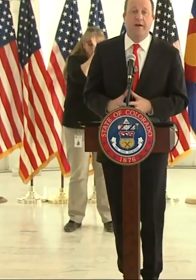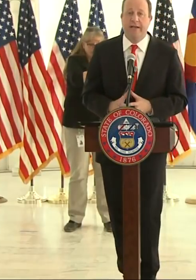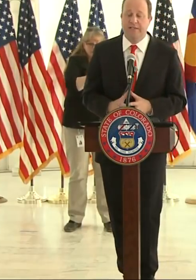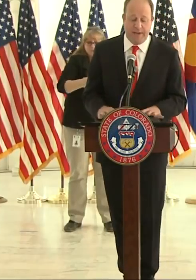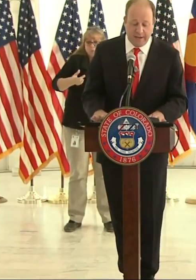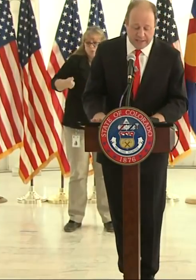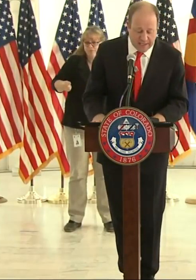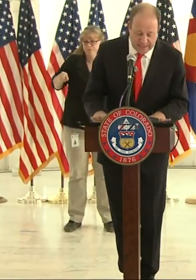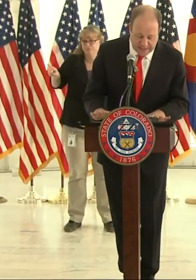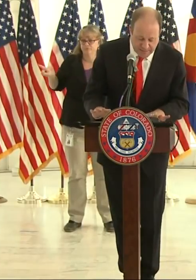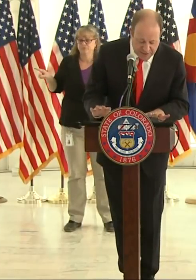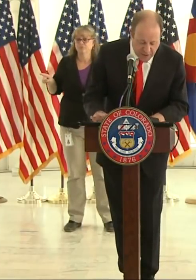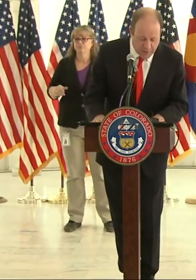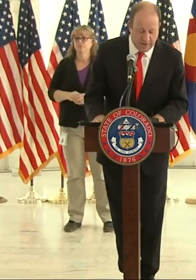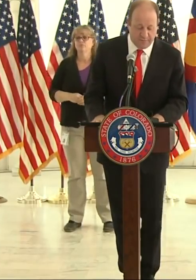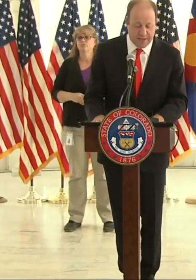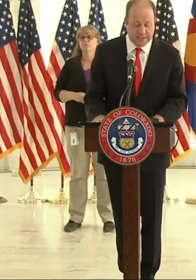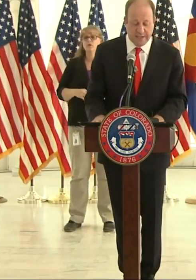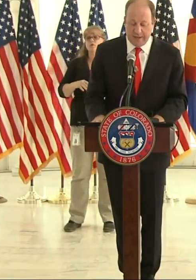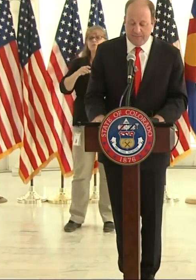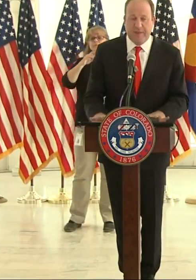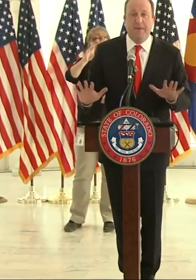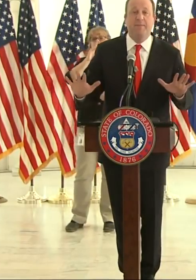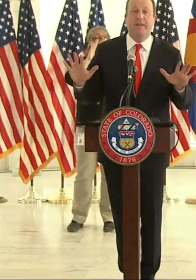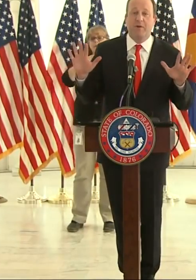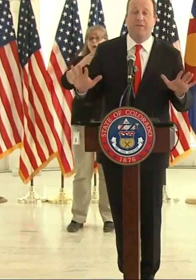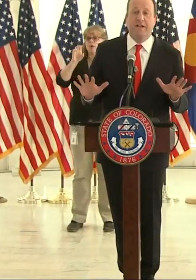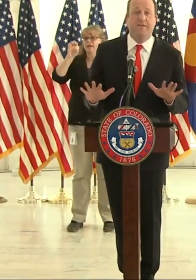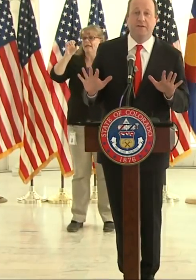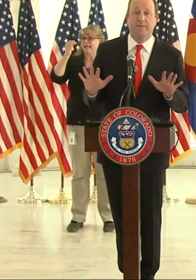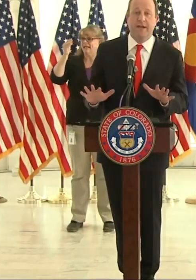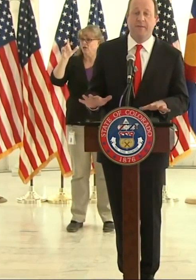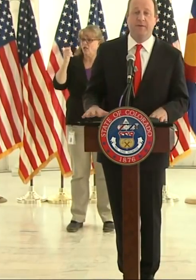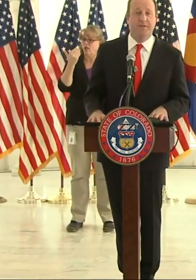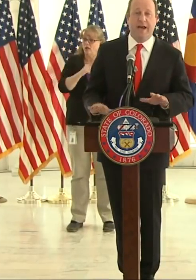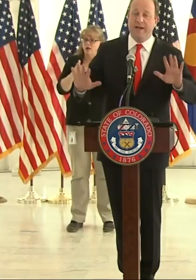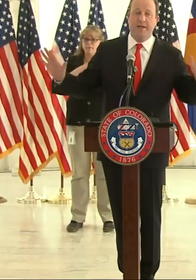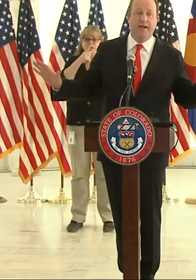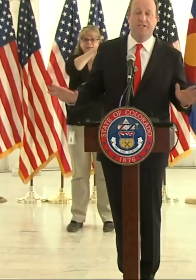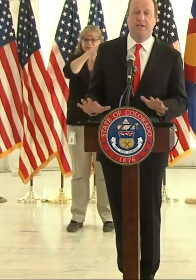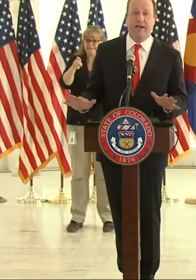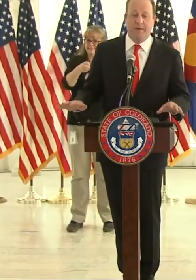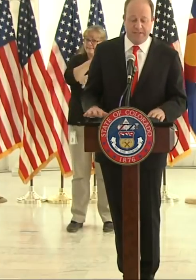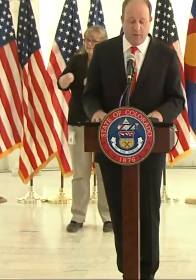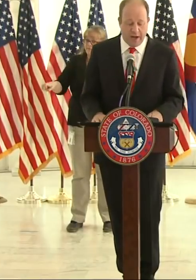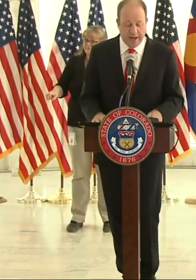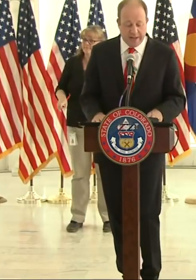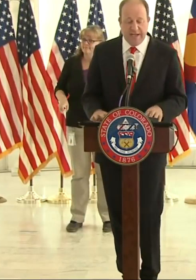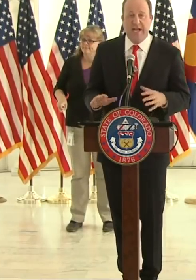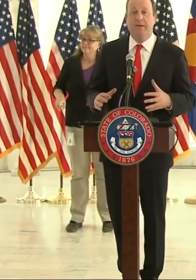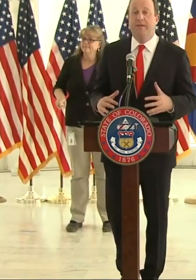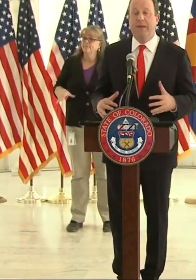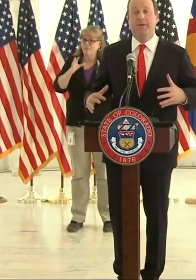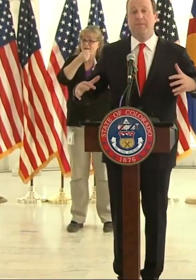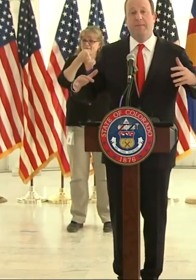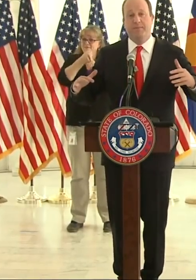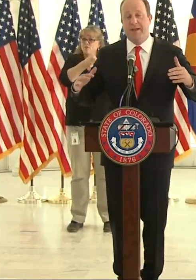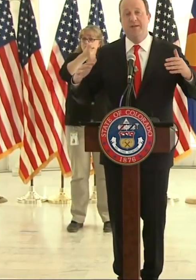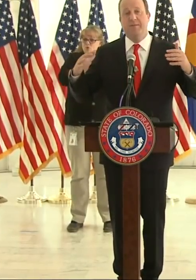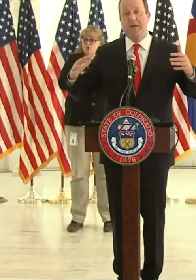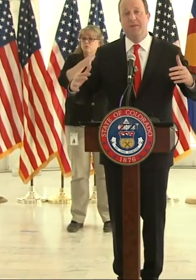Eagle County. It's been so tough because the people that were affected first, and many of the people that were died, not just in Eagle County but statewide, they tend to be